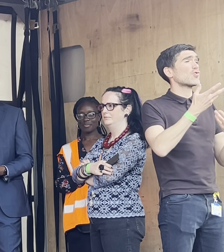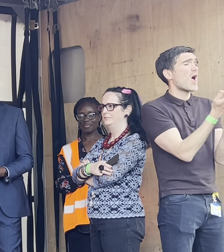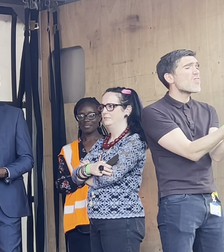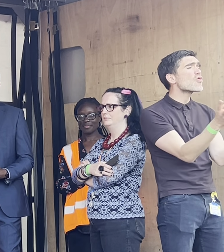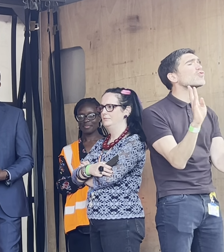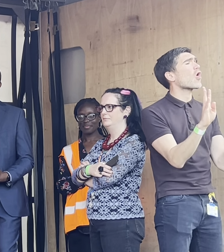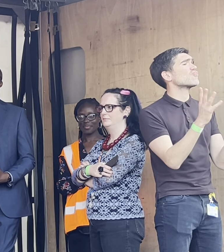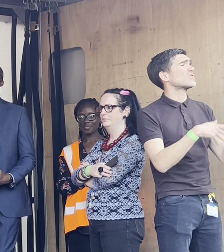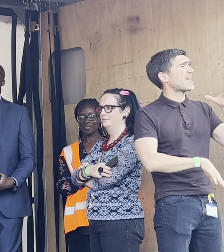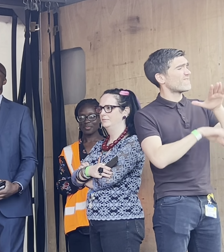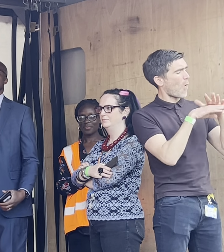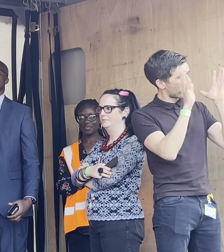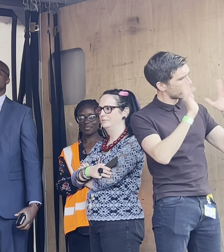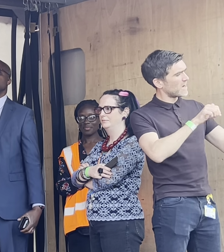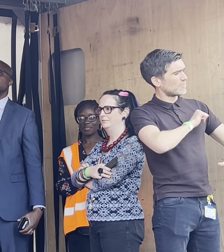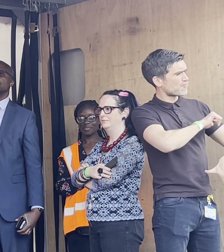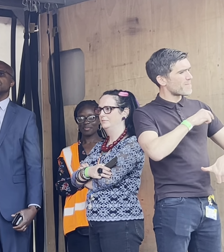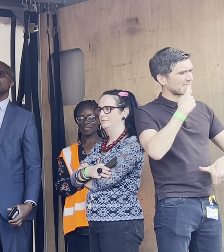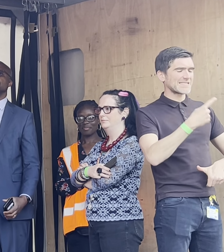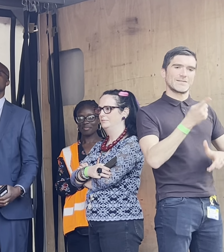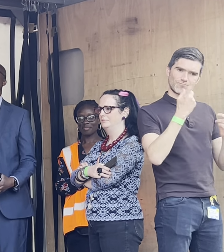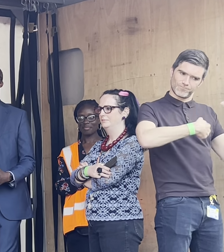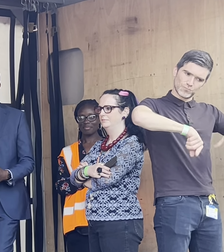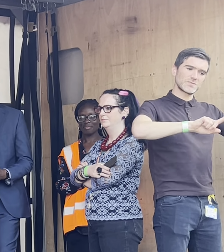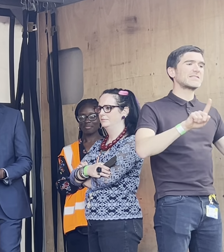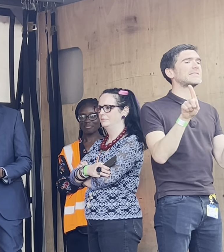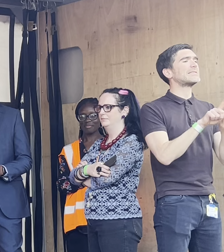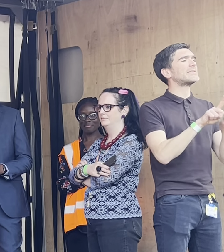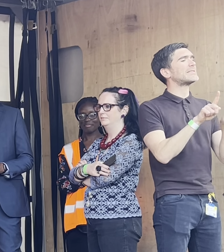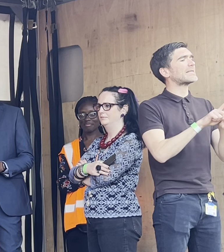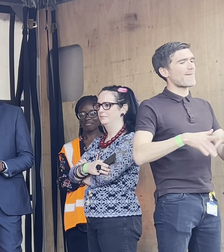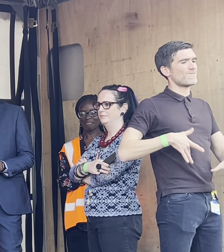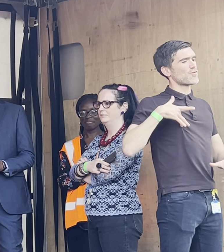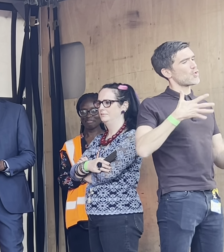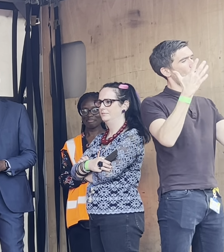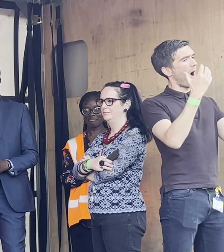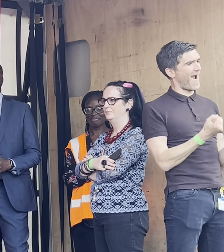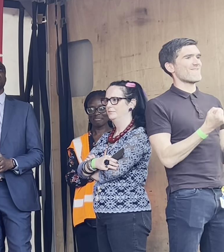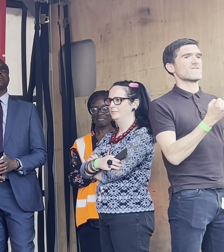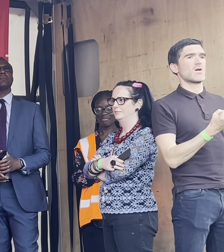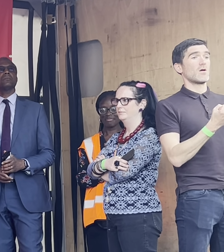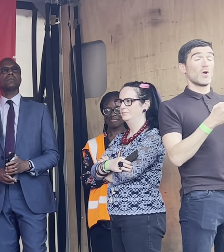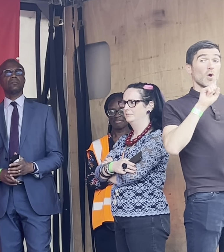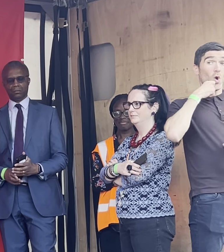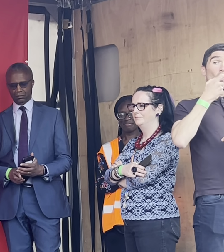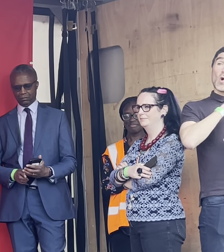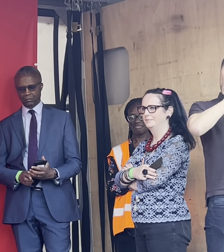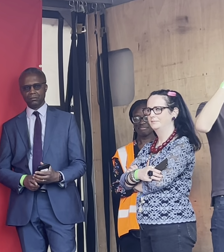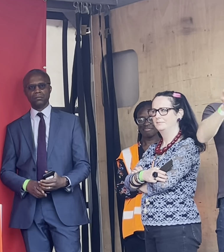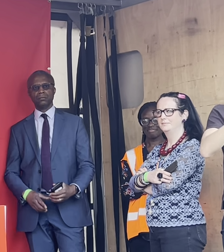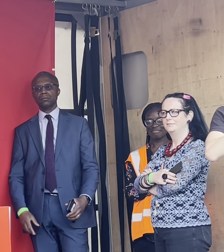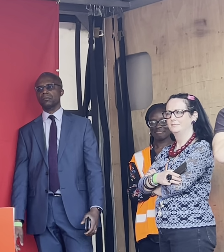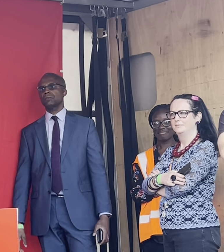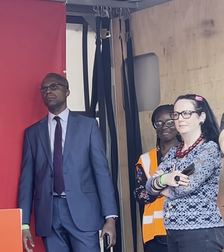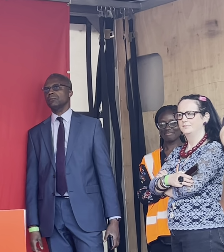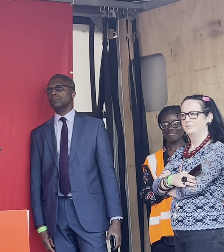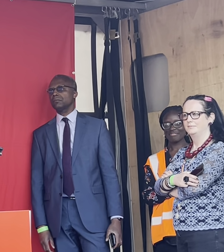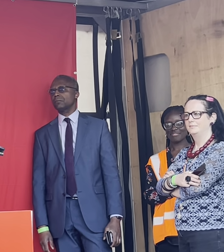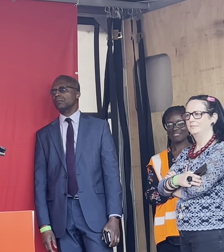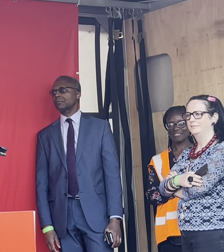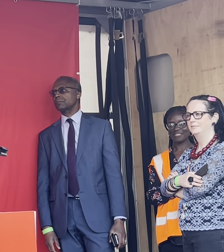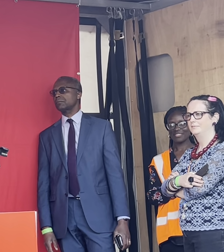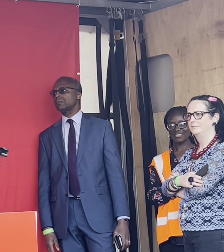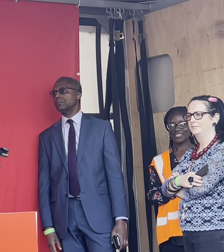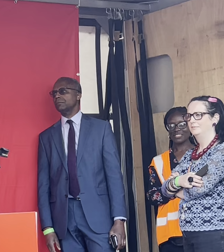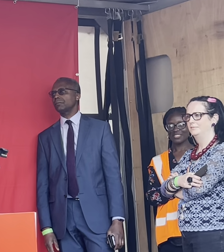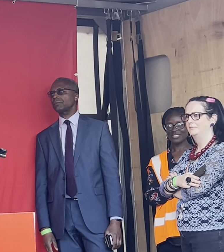full must commit to the same stance. And we're going to ask Mr. Starmer and the Labour Party